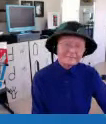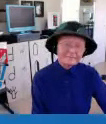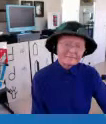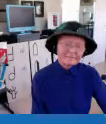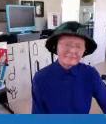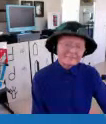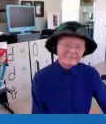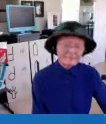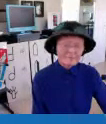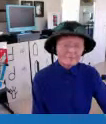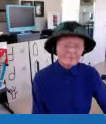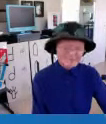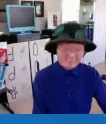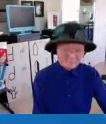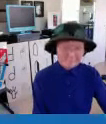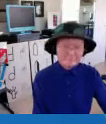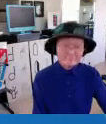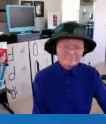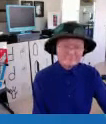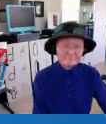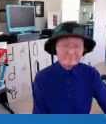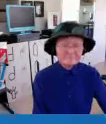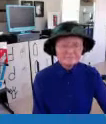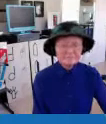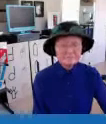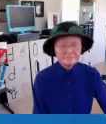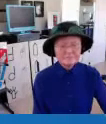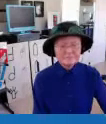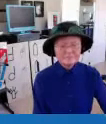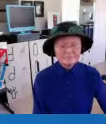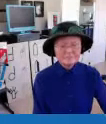right hand. So